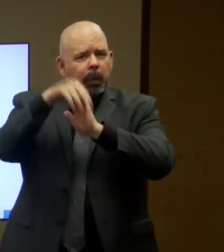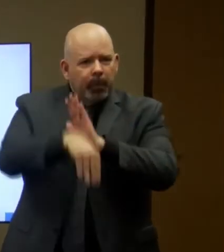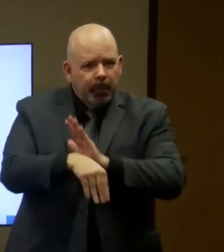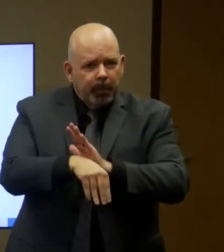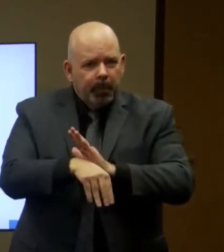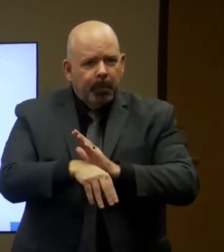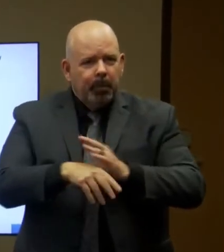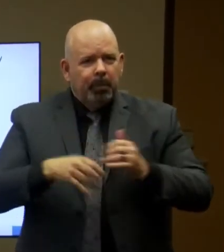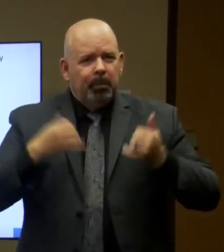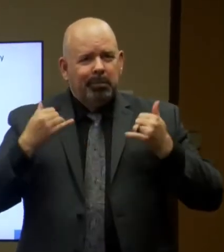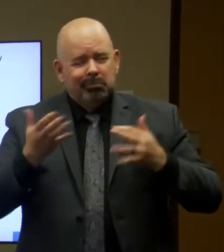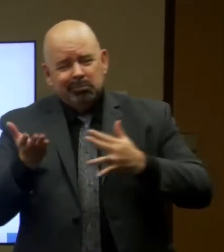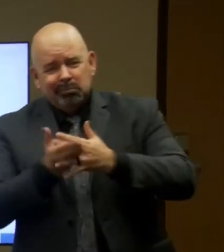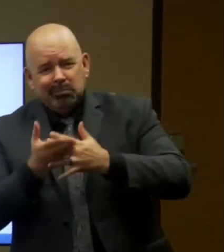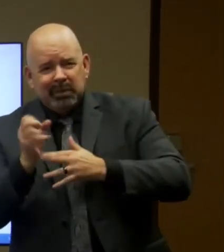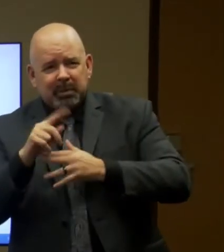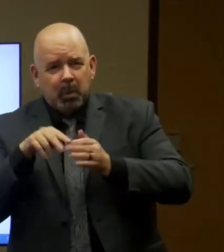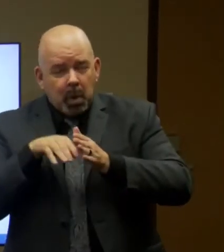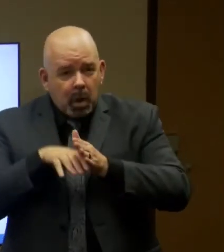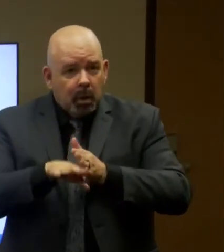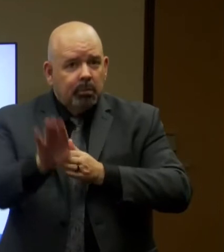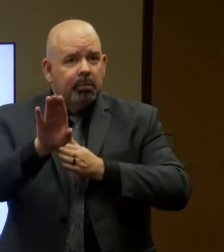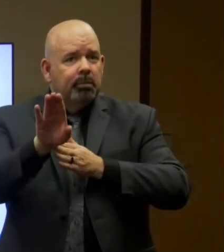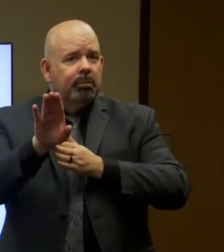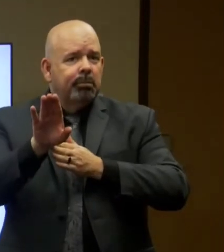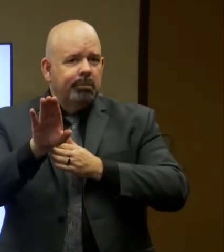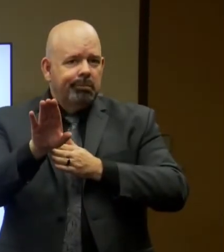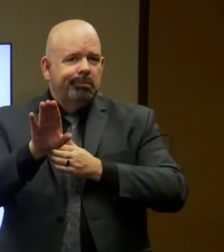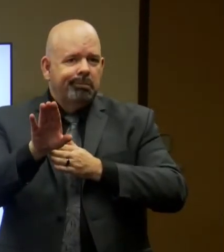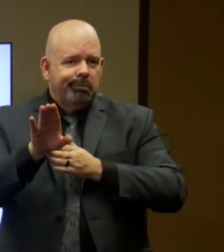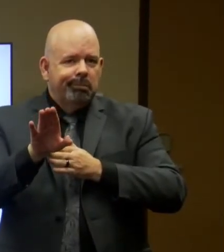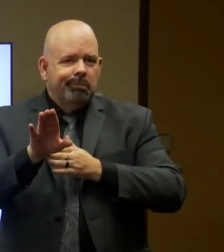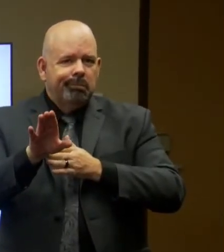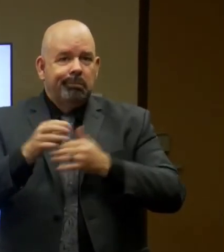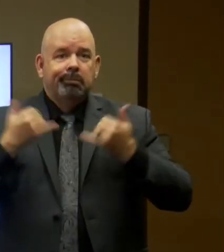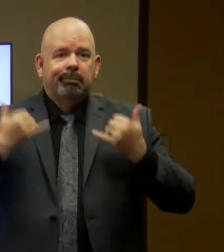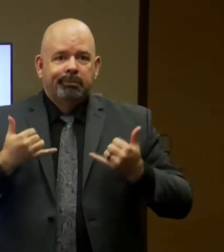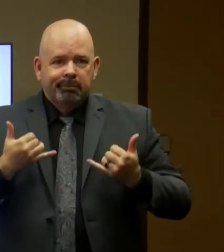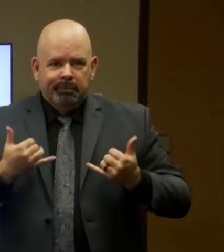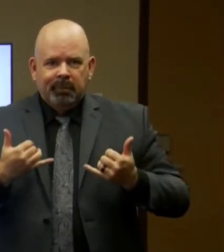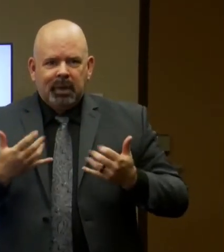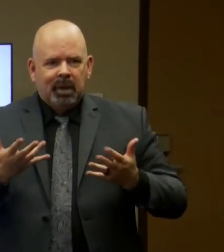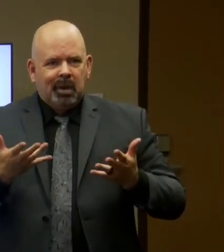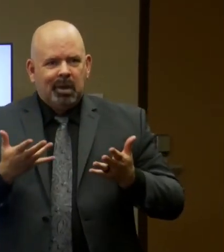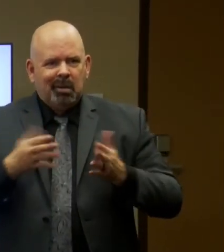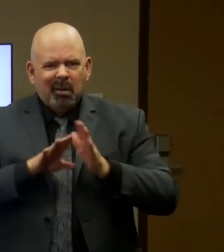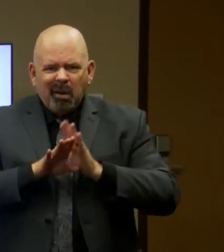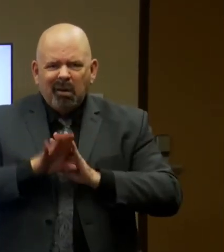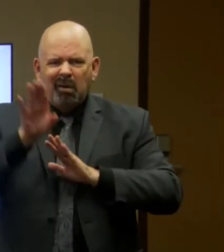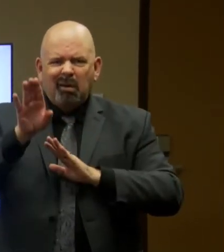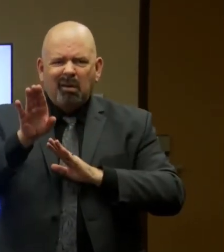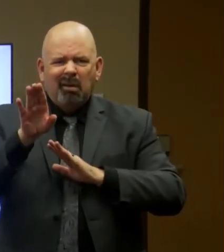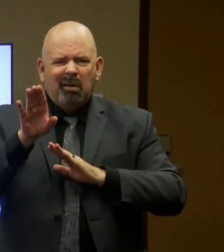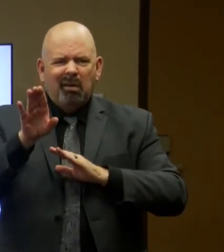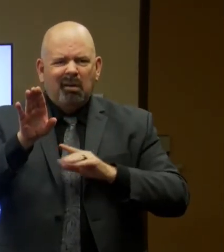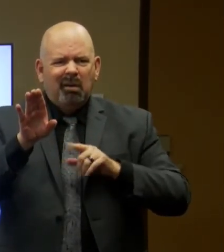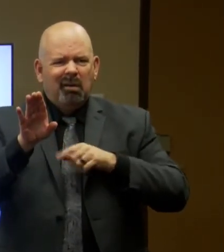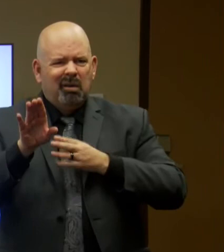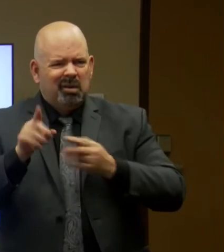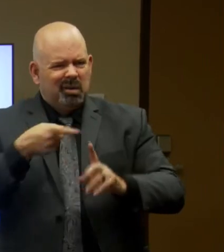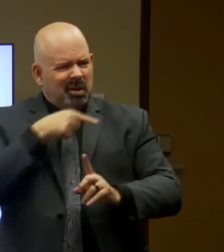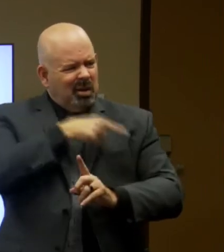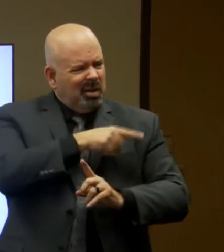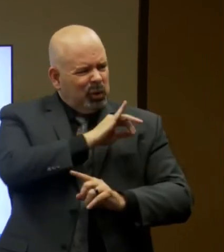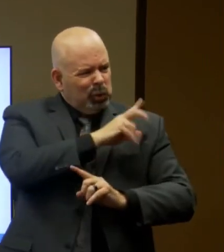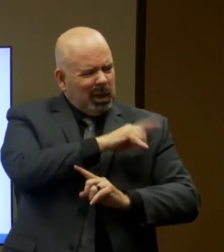mid-September. And now you can see that these numbers are getting to the same numbers that we saw in the peak in July.